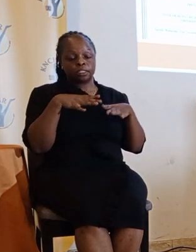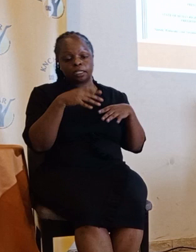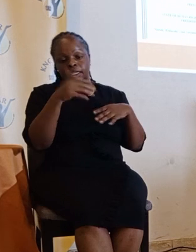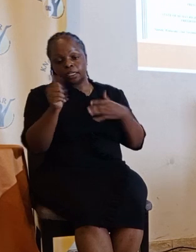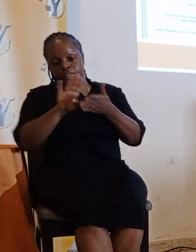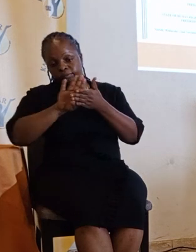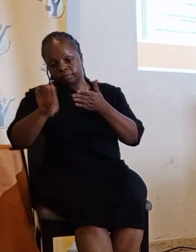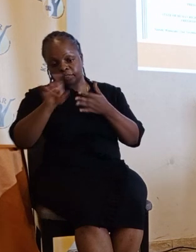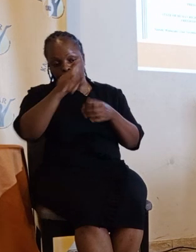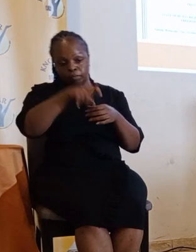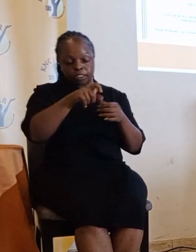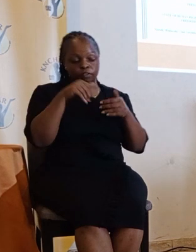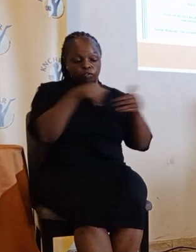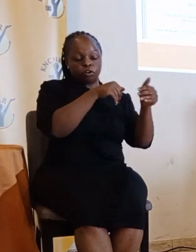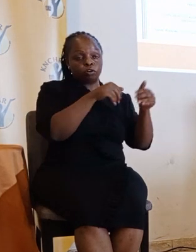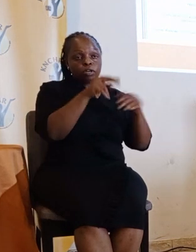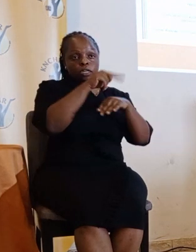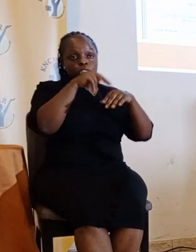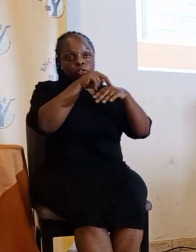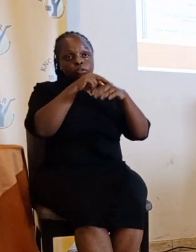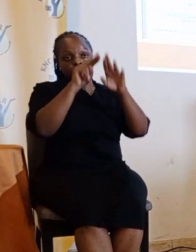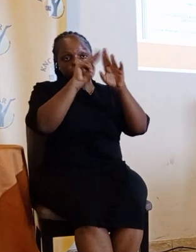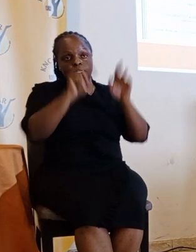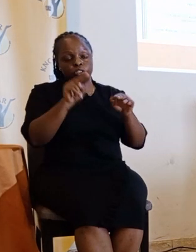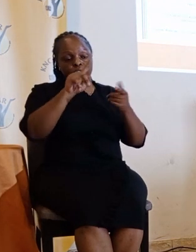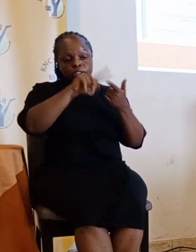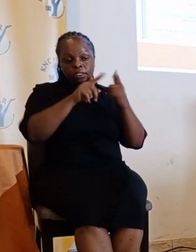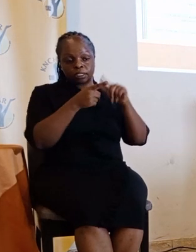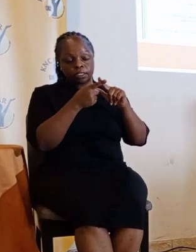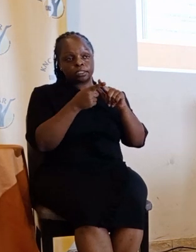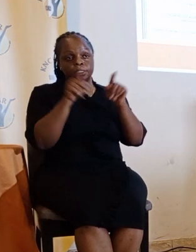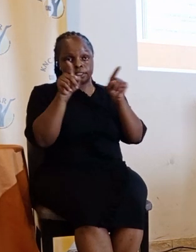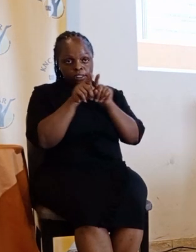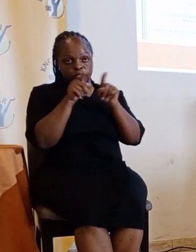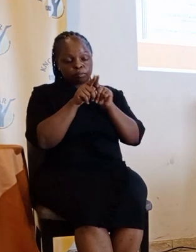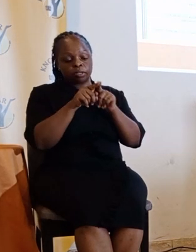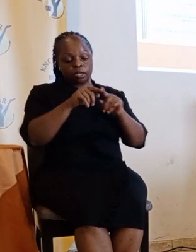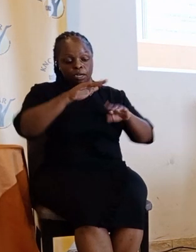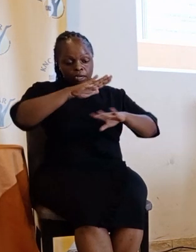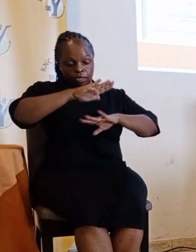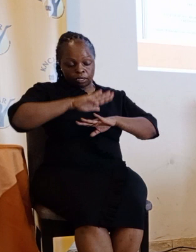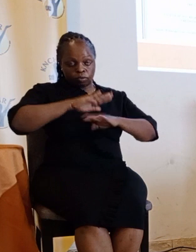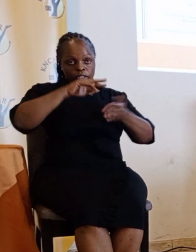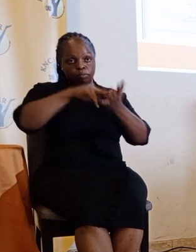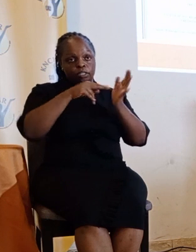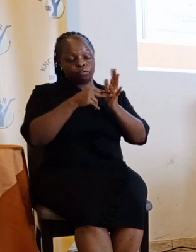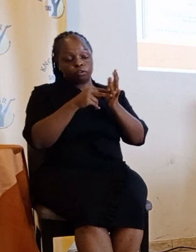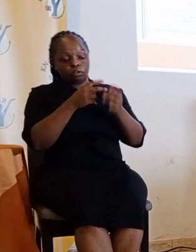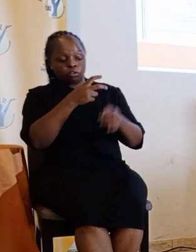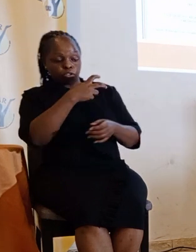by national and international standards. Furthermore, adequate, meaningful